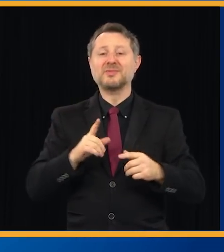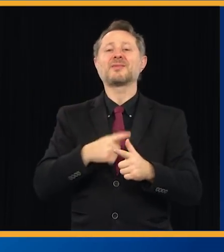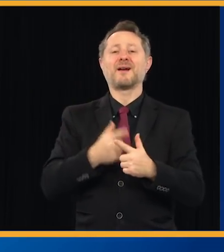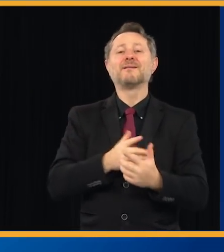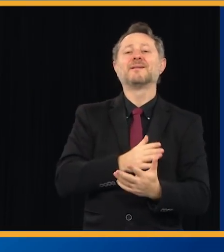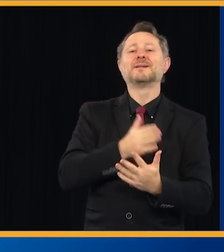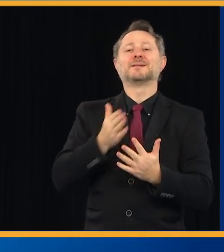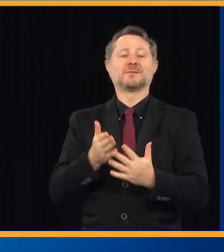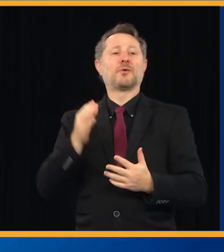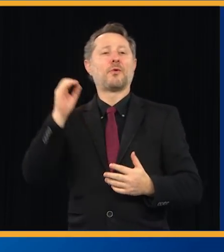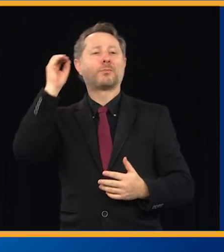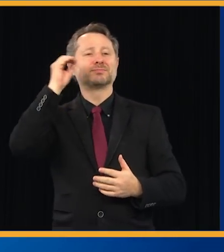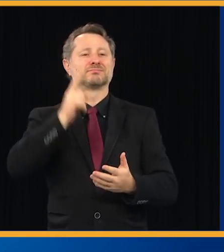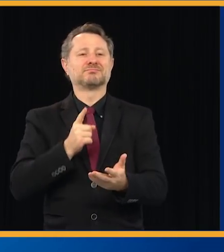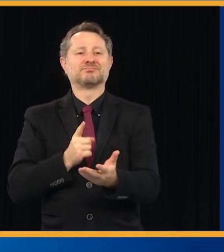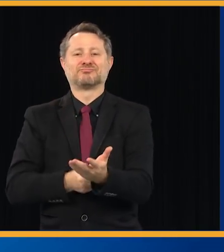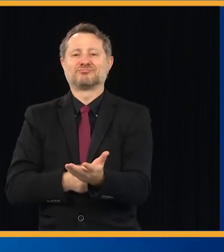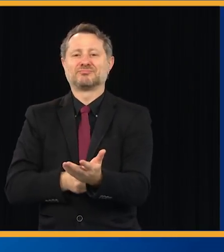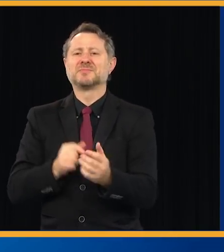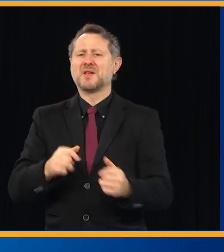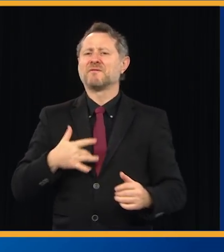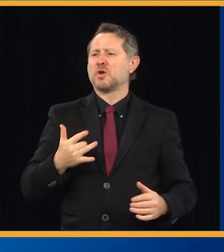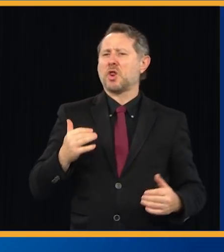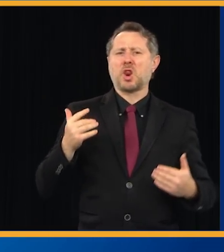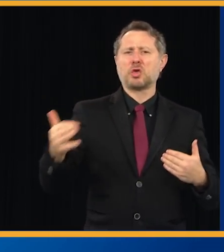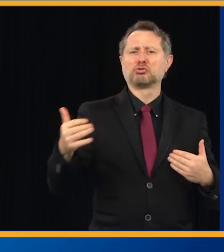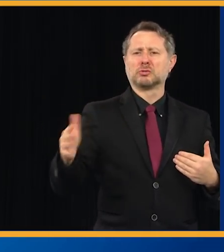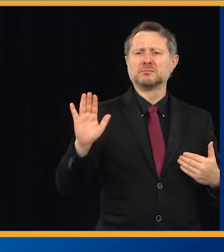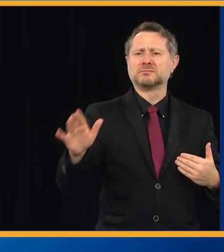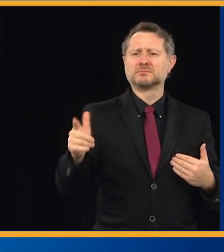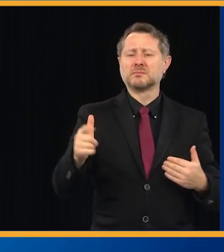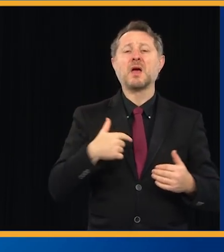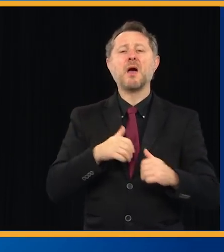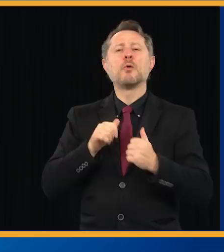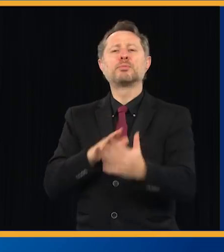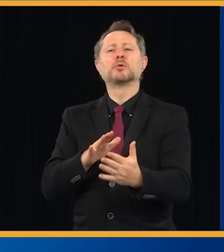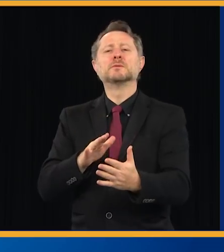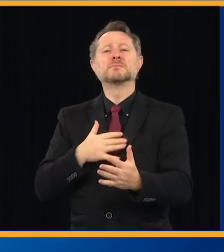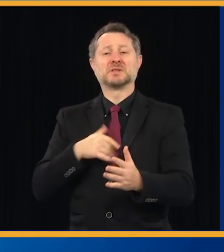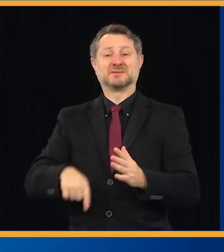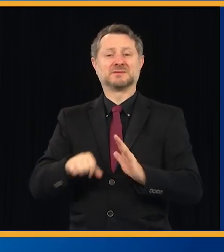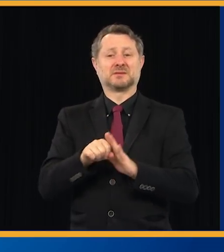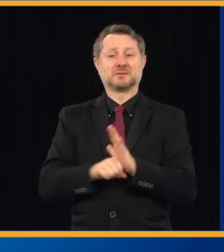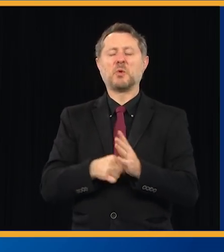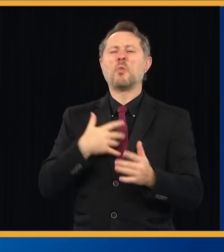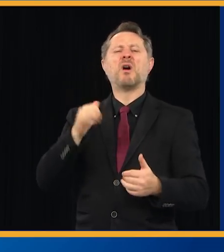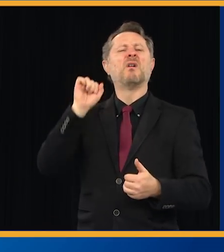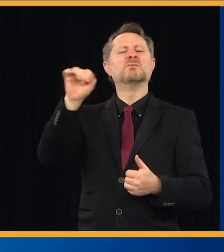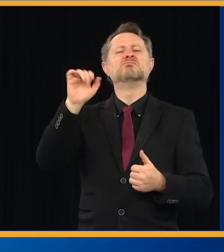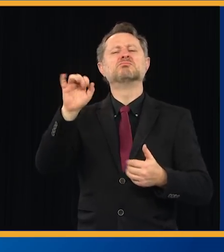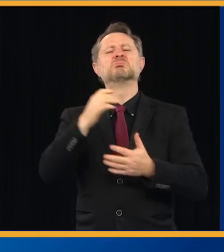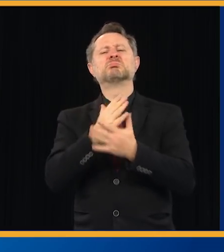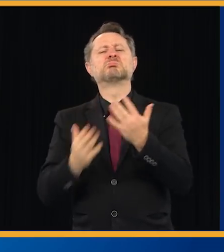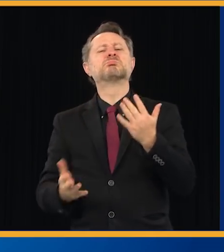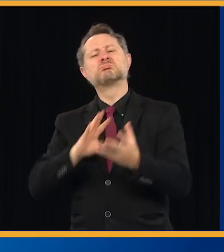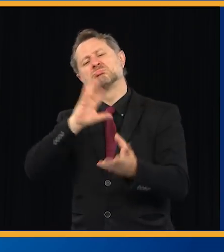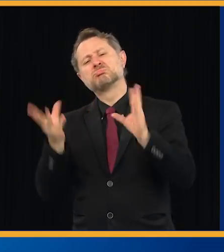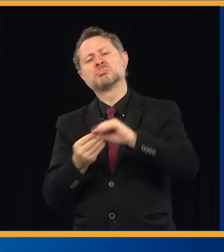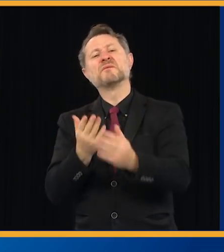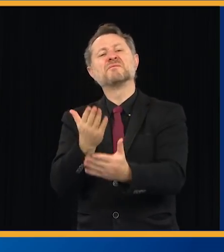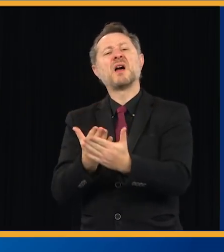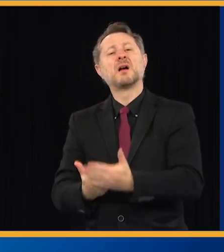And that's what I've been doing for the people of the state of New York. Let me give you facts. Our total hospitalization